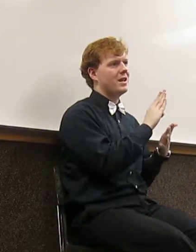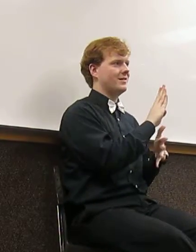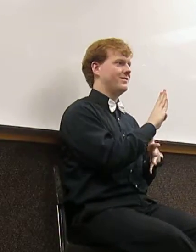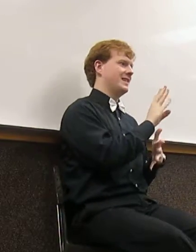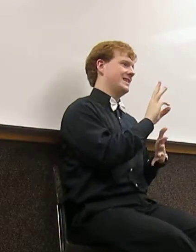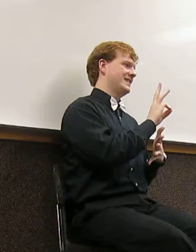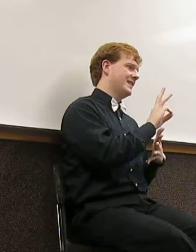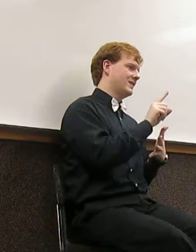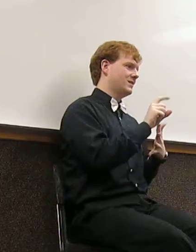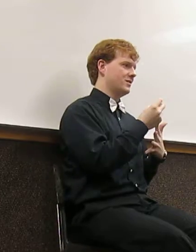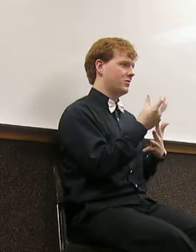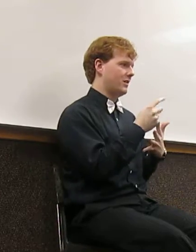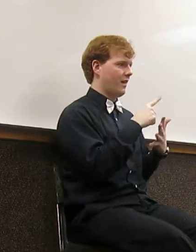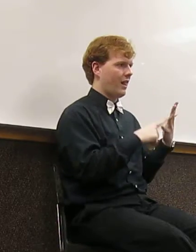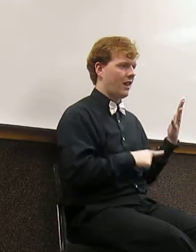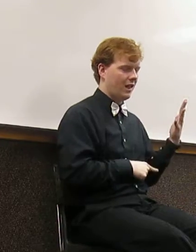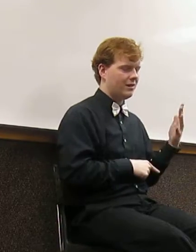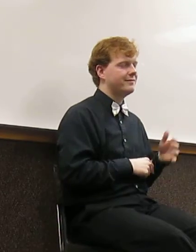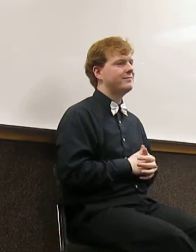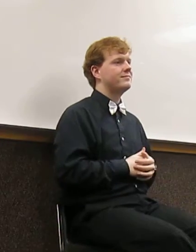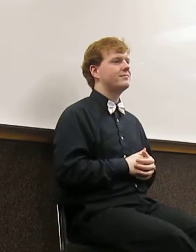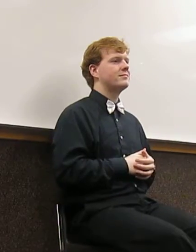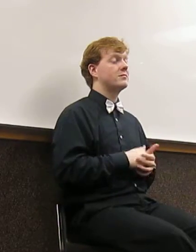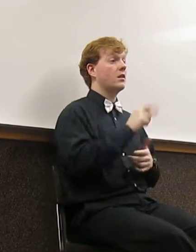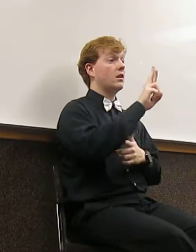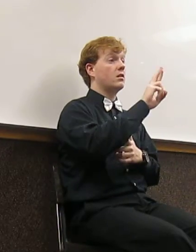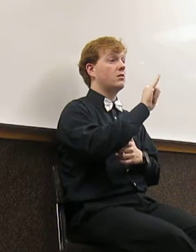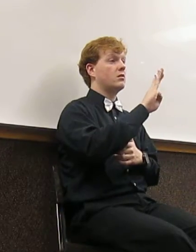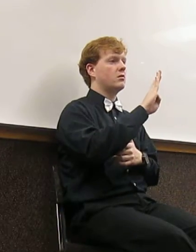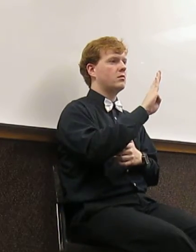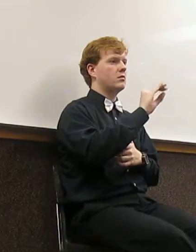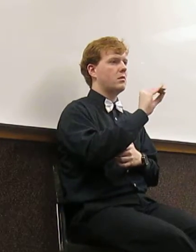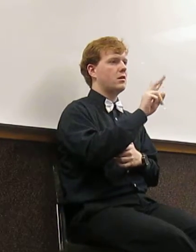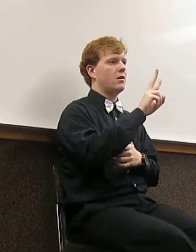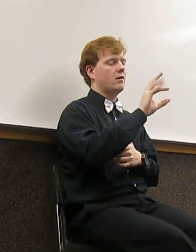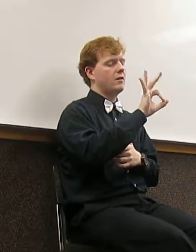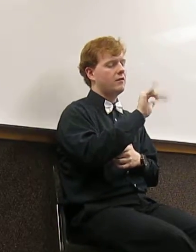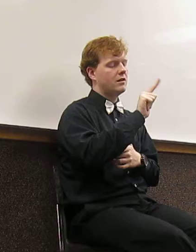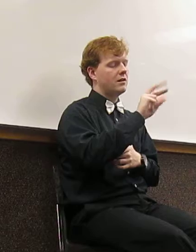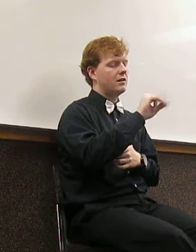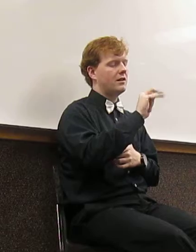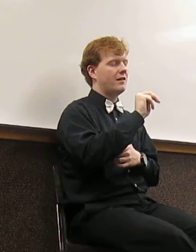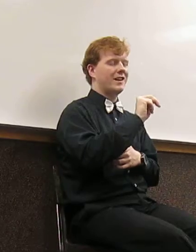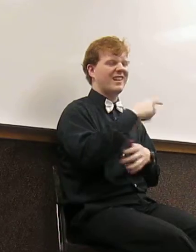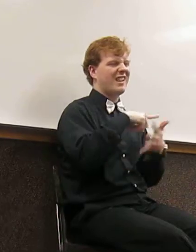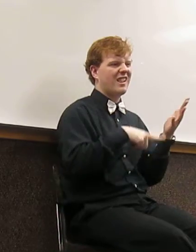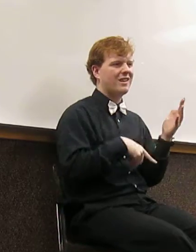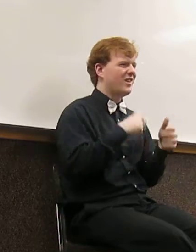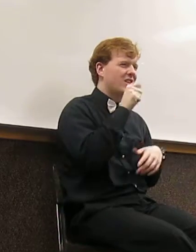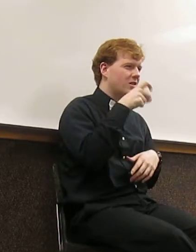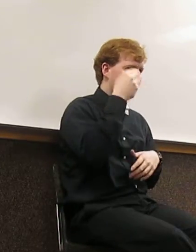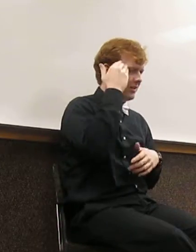Niacin is another water-soluble vitamin. Riboflavin. You don't need all those, but C and B, those are